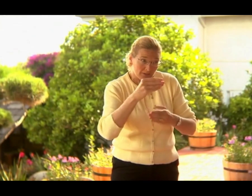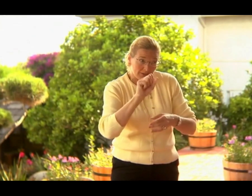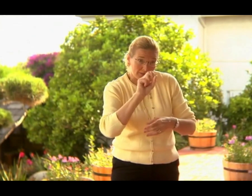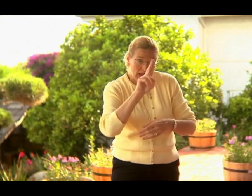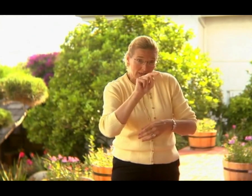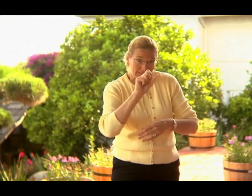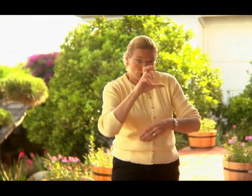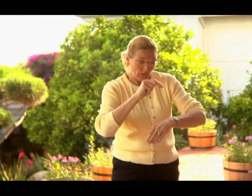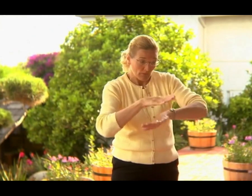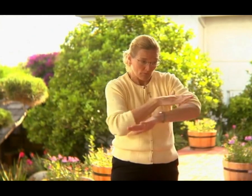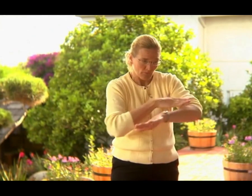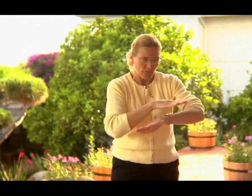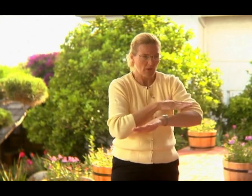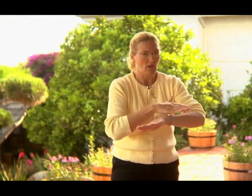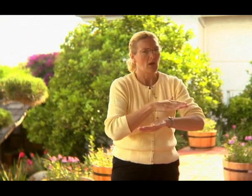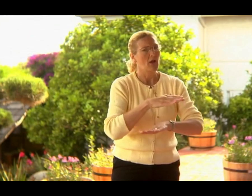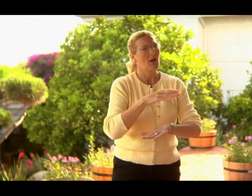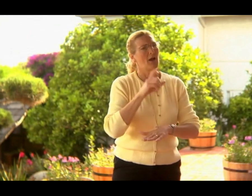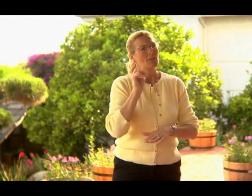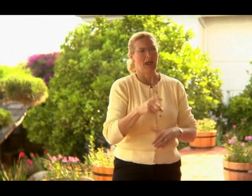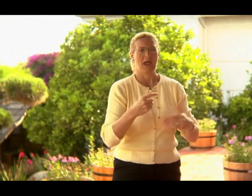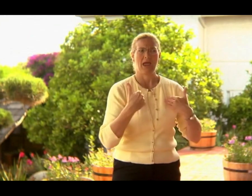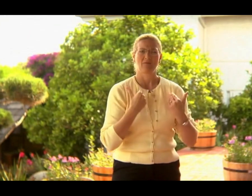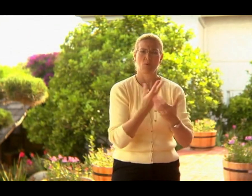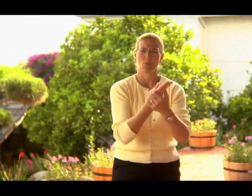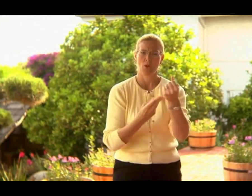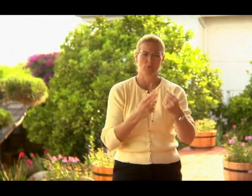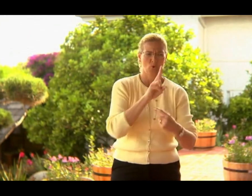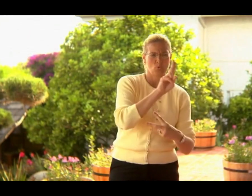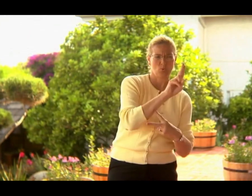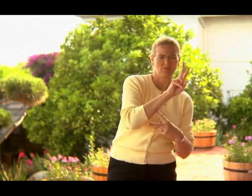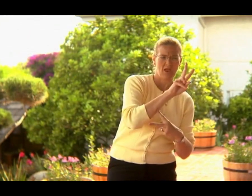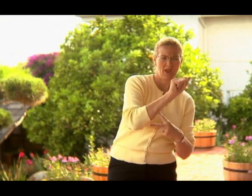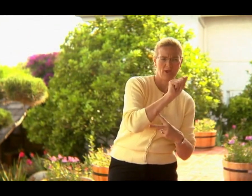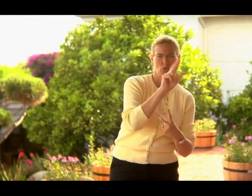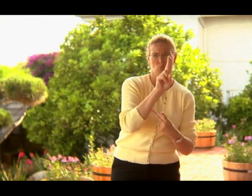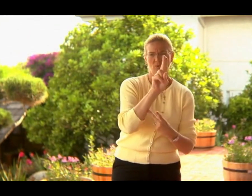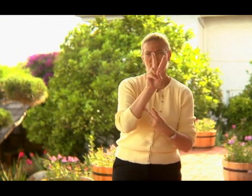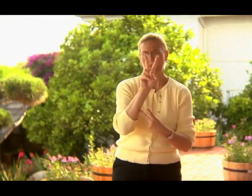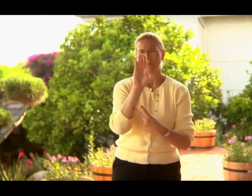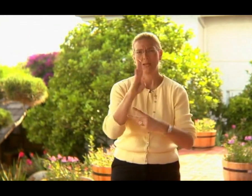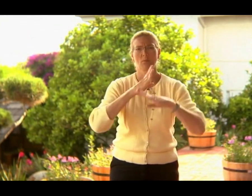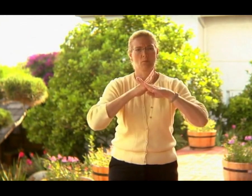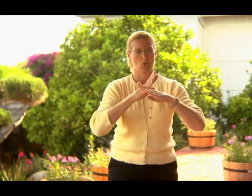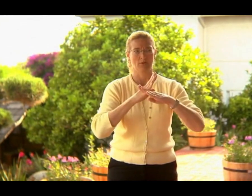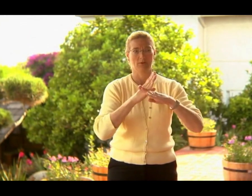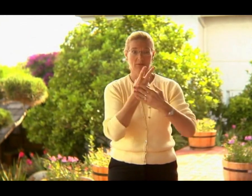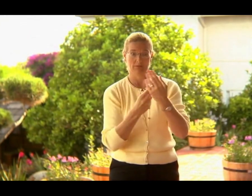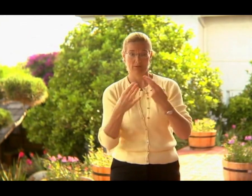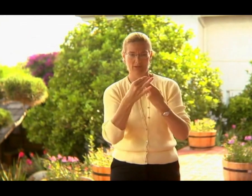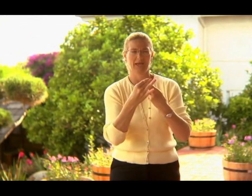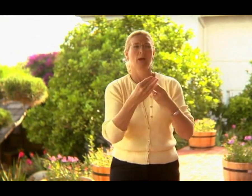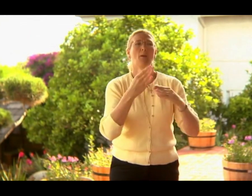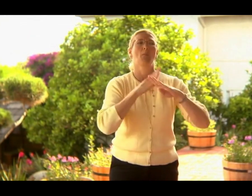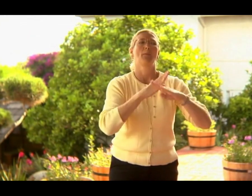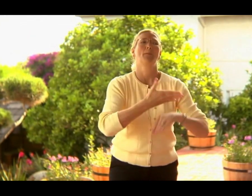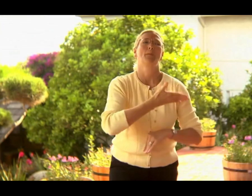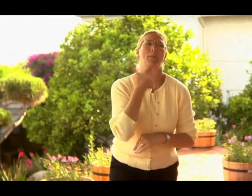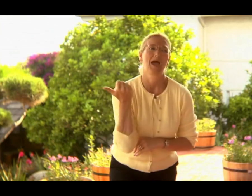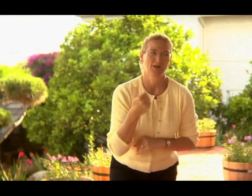So you want to buy a sunscreen product that says it protects against both UVA and UVB. Both together protect